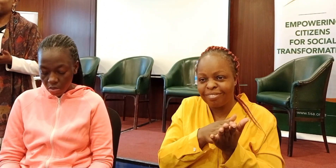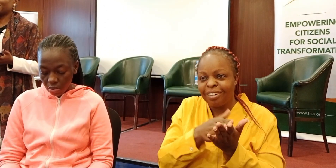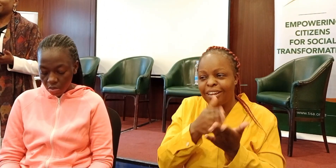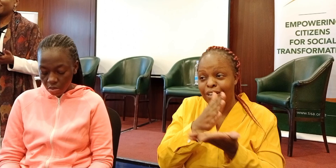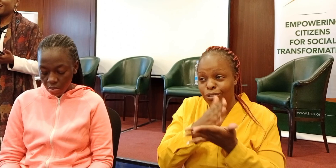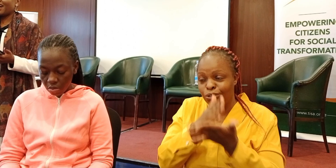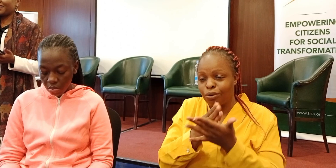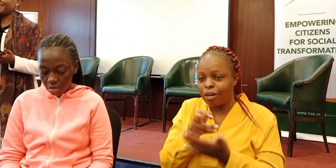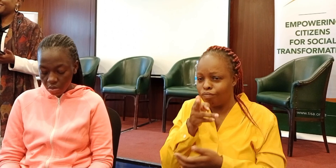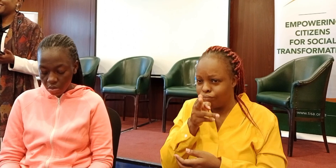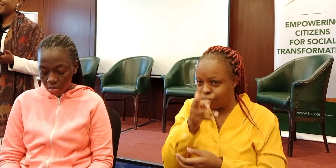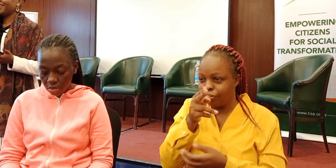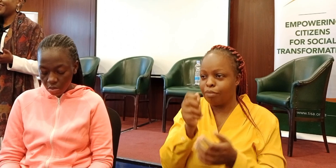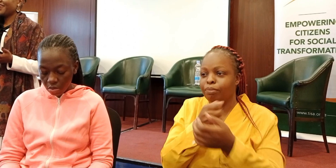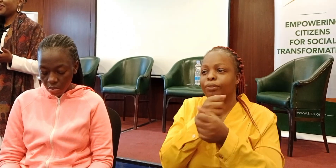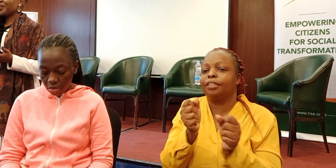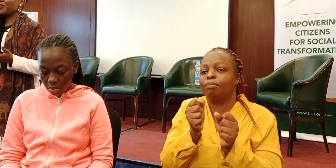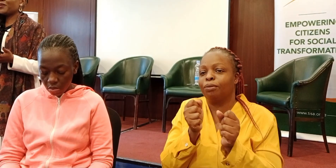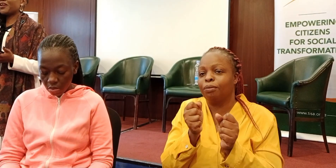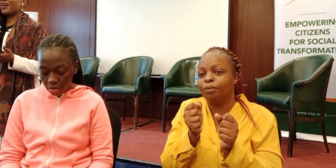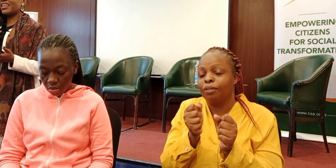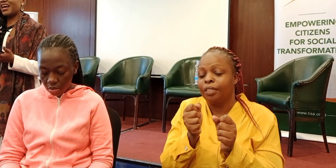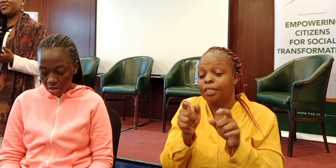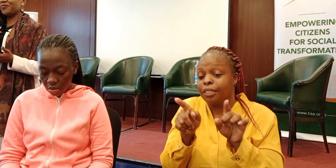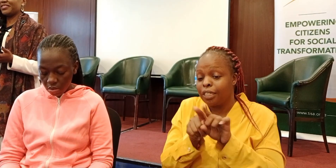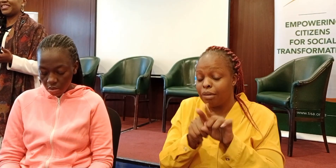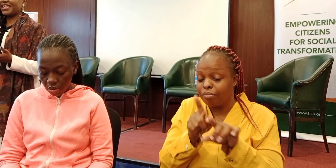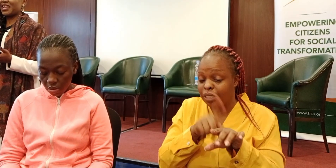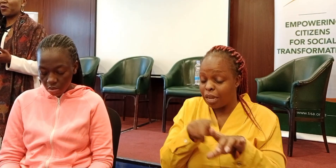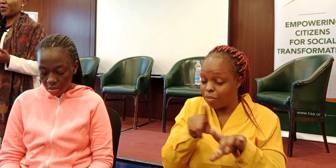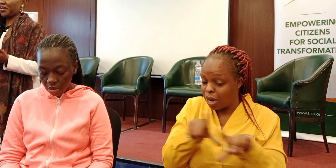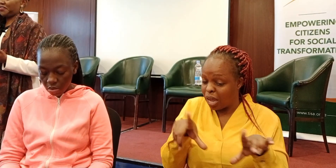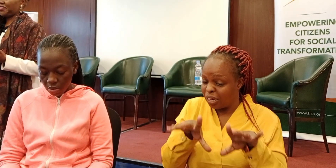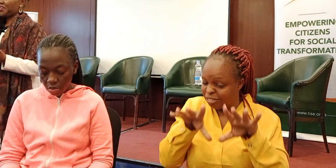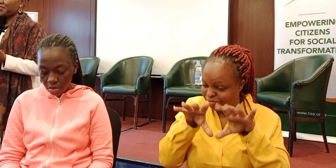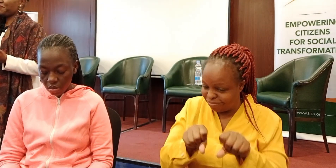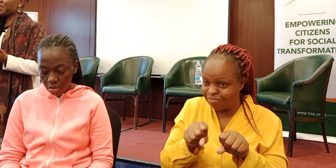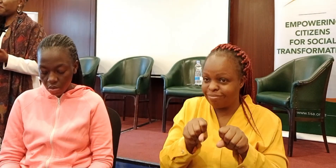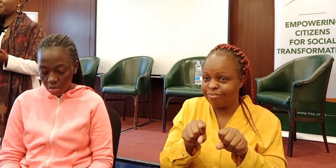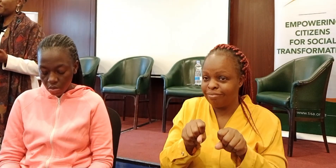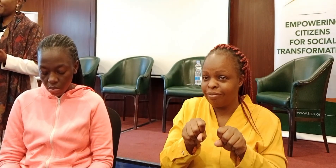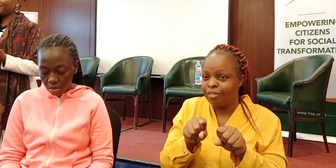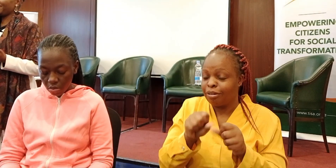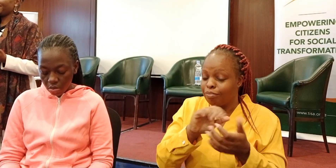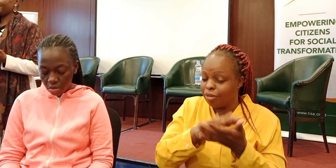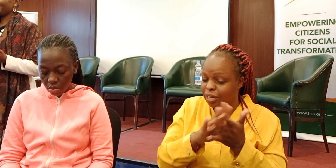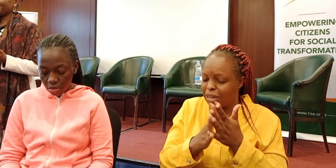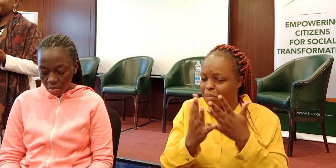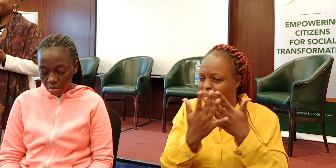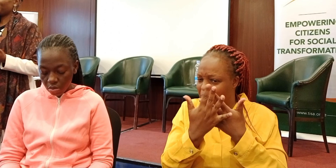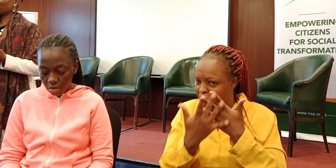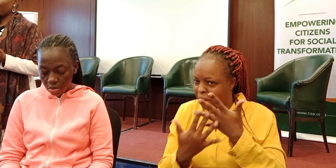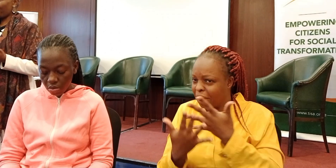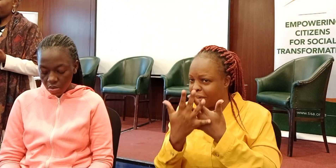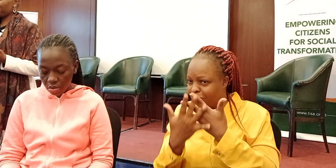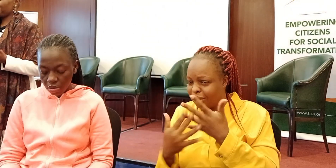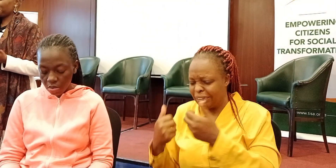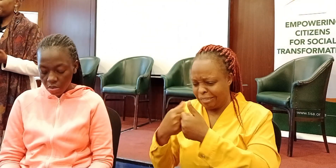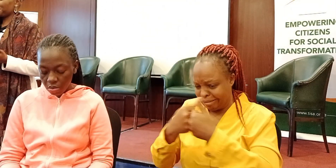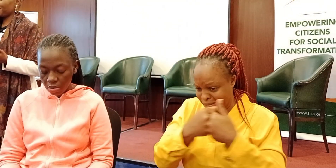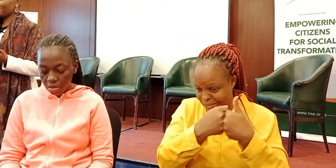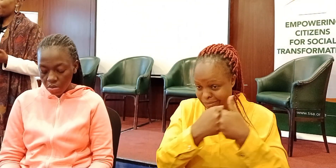get to us. And when our land was taken away, it became a bloody